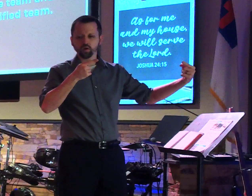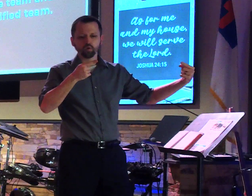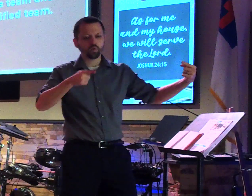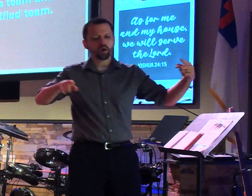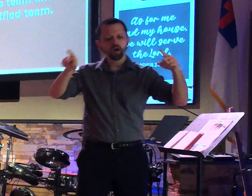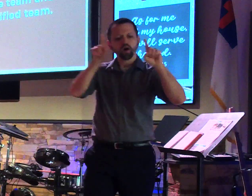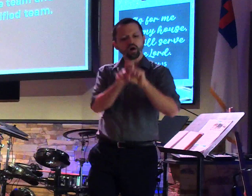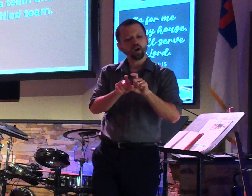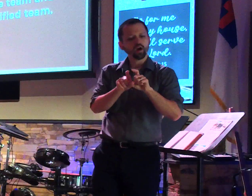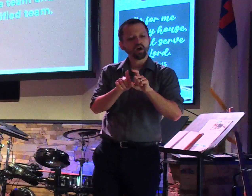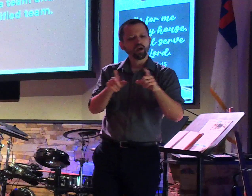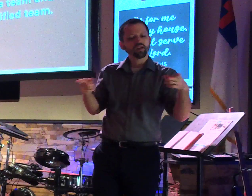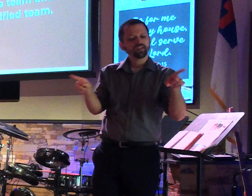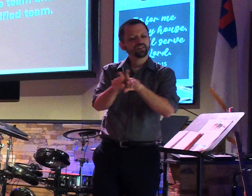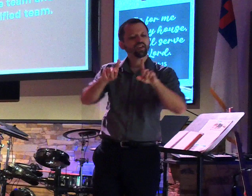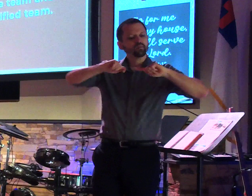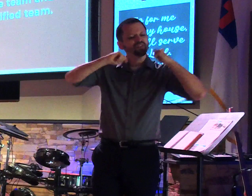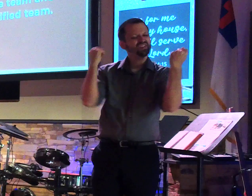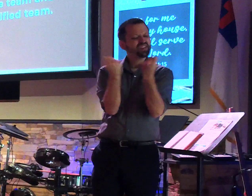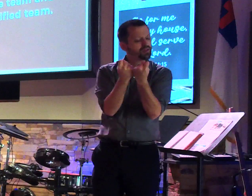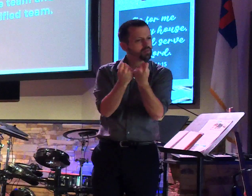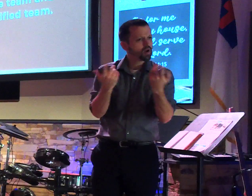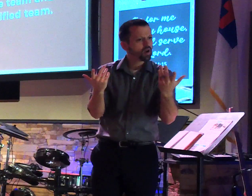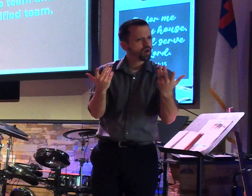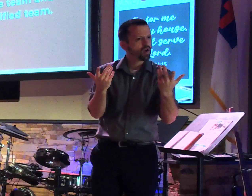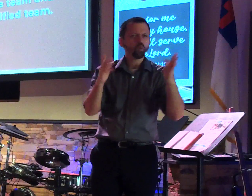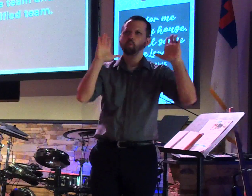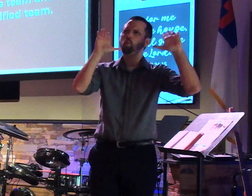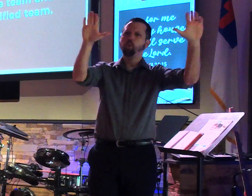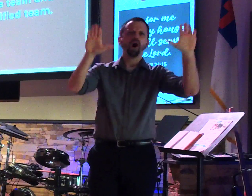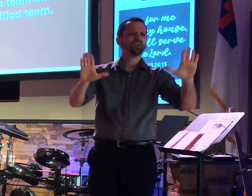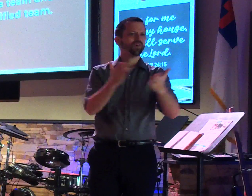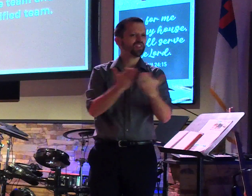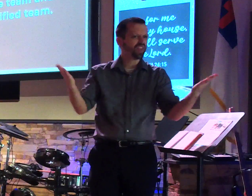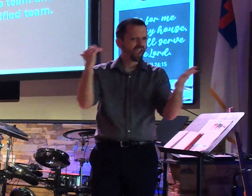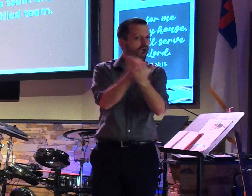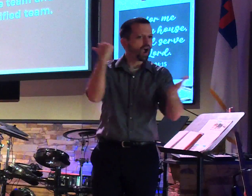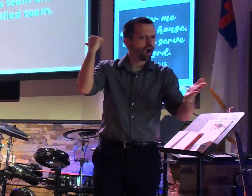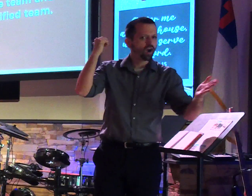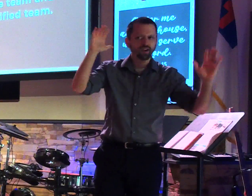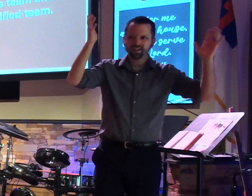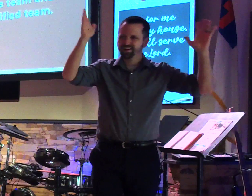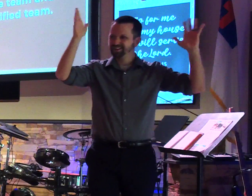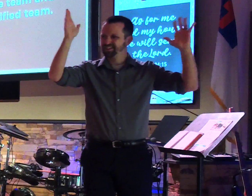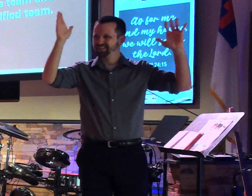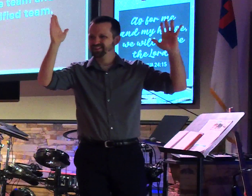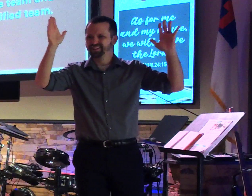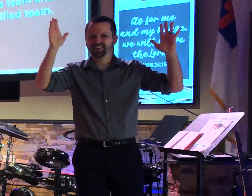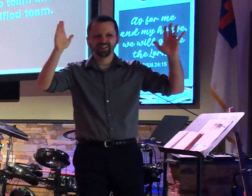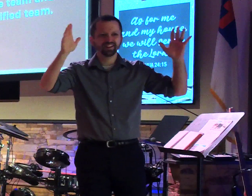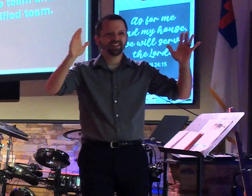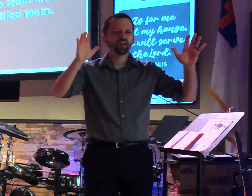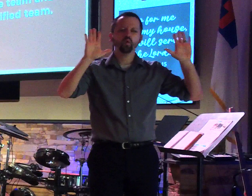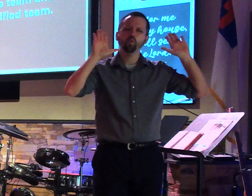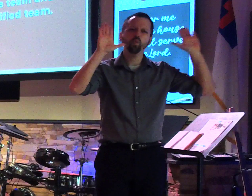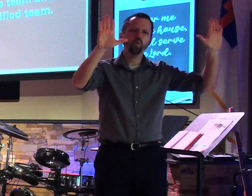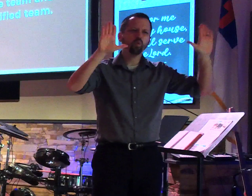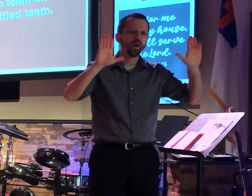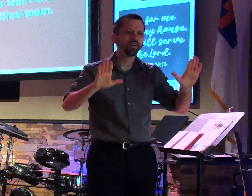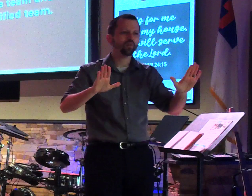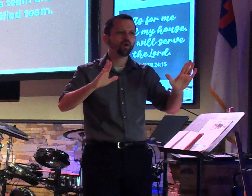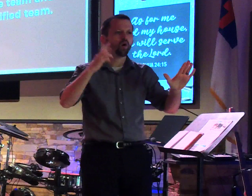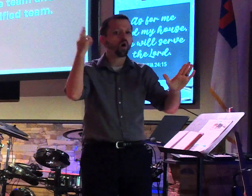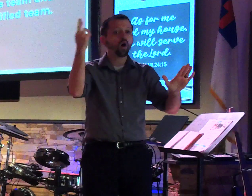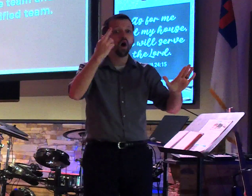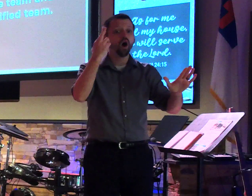the same team. That's a great day. Amen. That is a wonderful day when you realize,